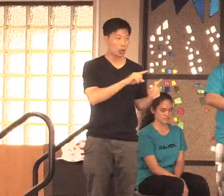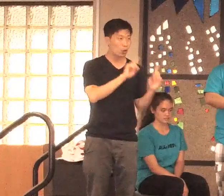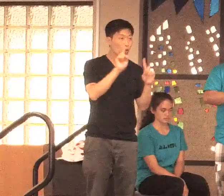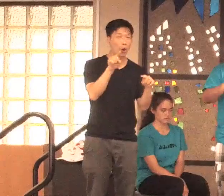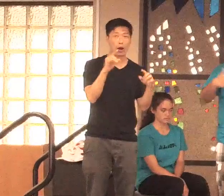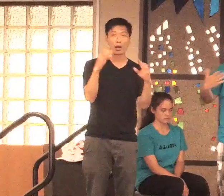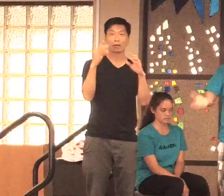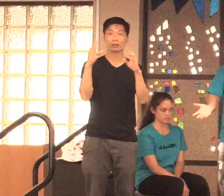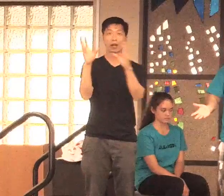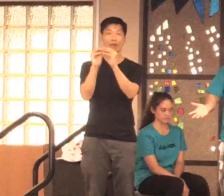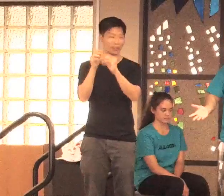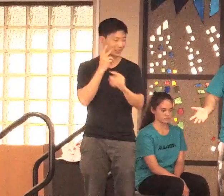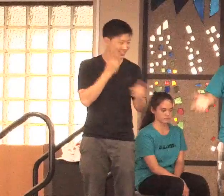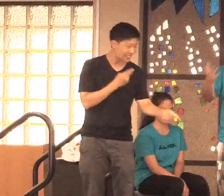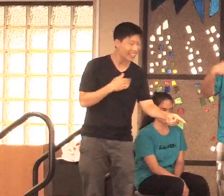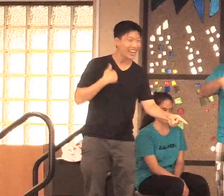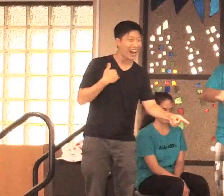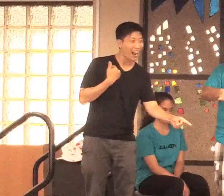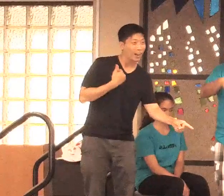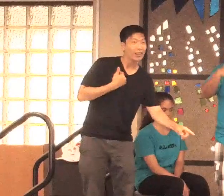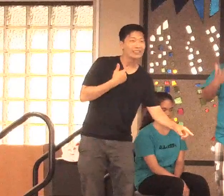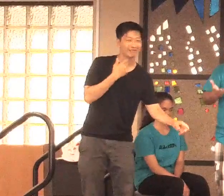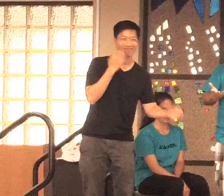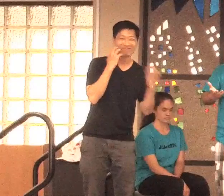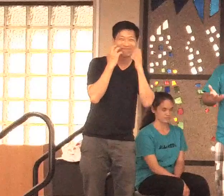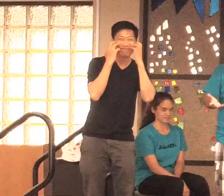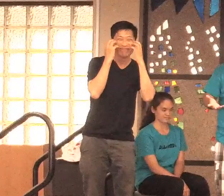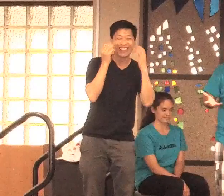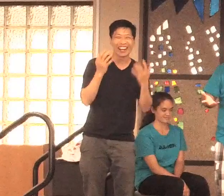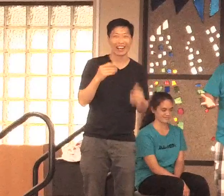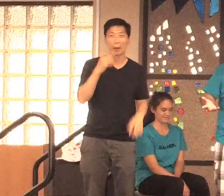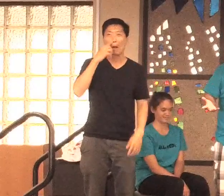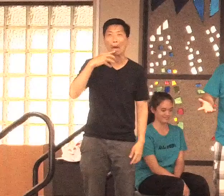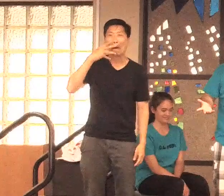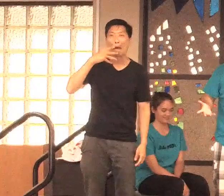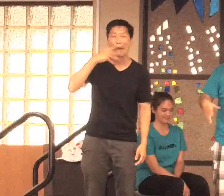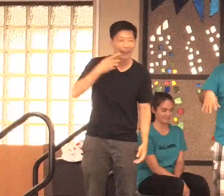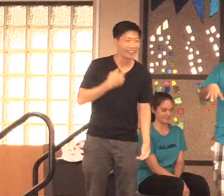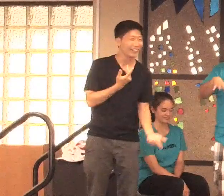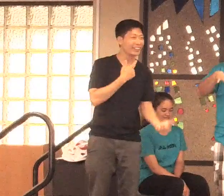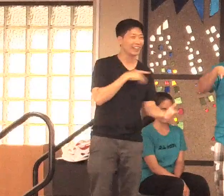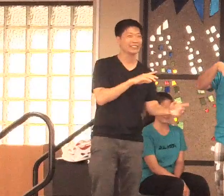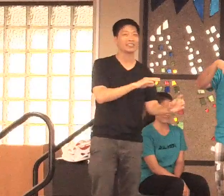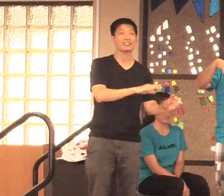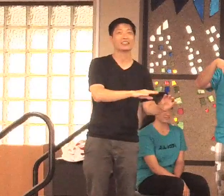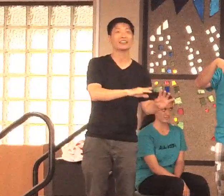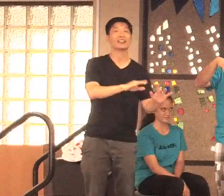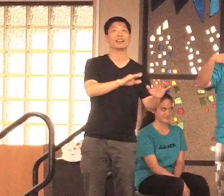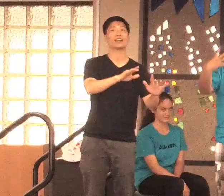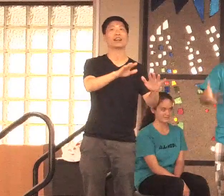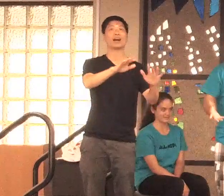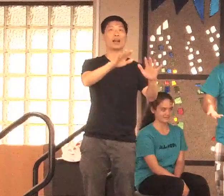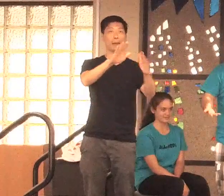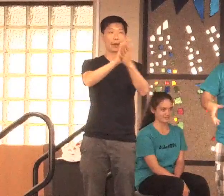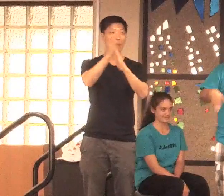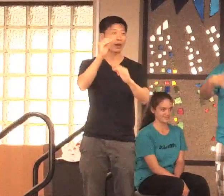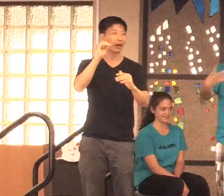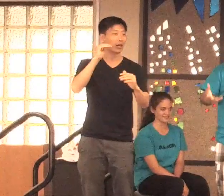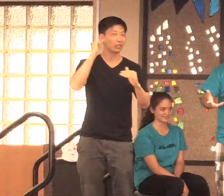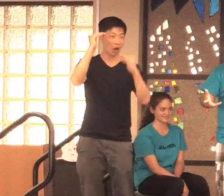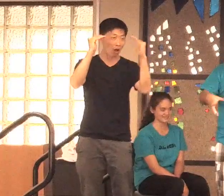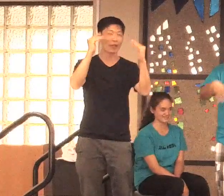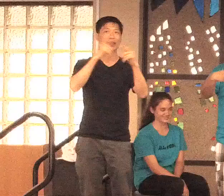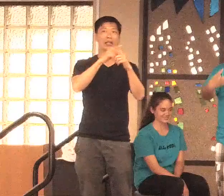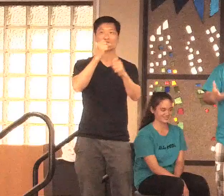see them when they're young kids with pimples and anabolic days and stuff like that, and then become adults, and then they